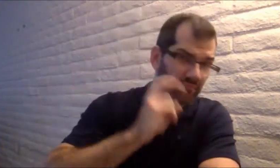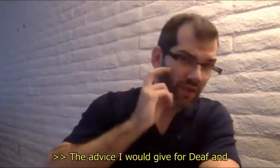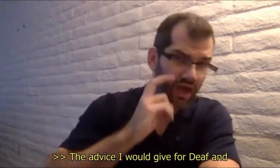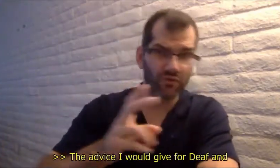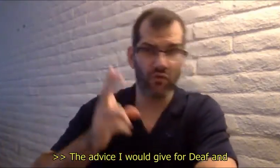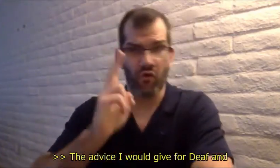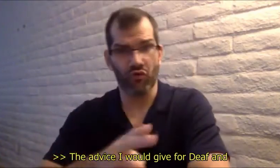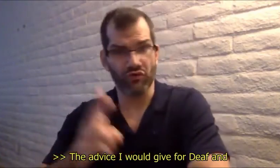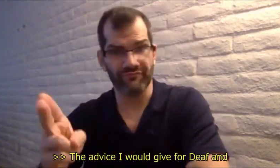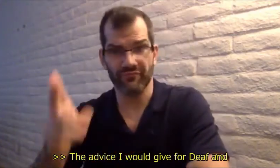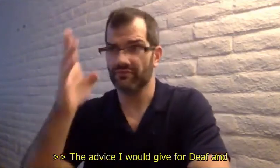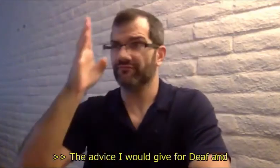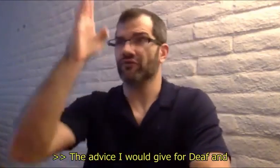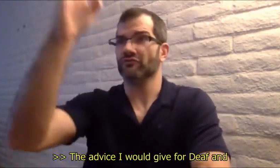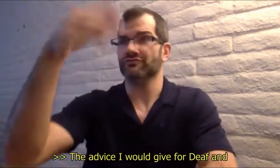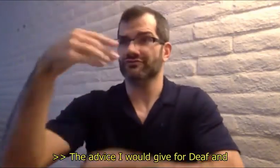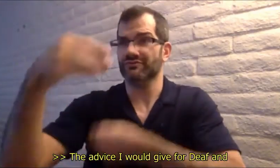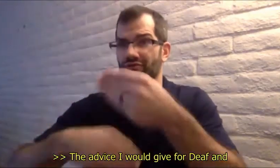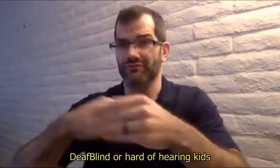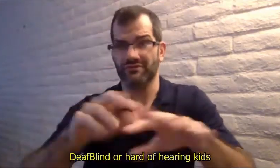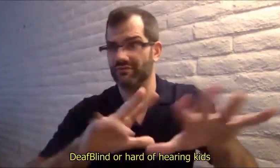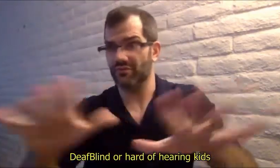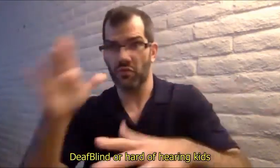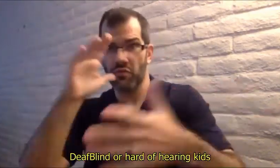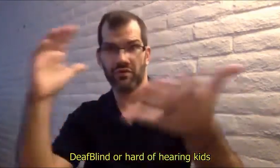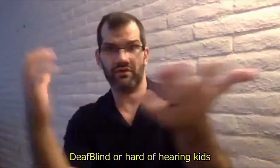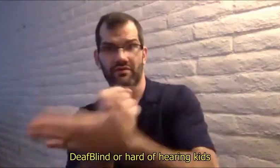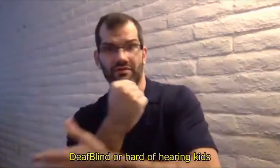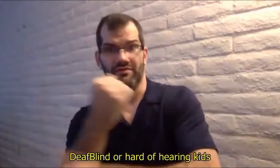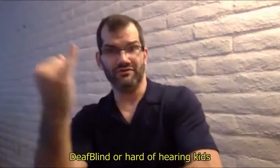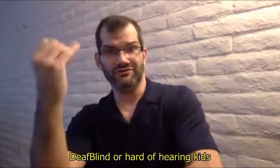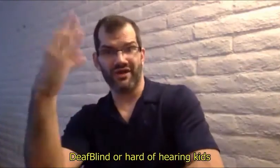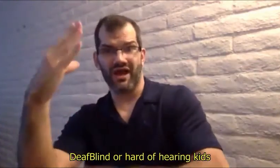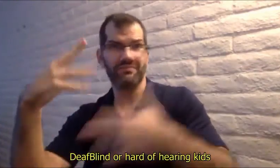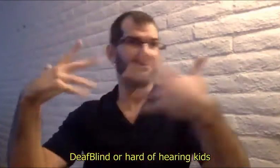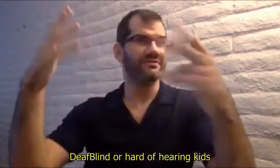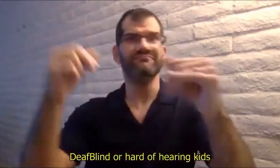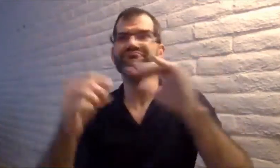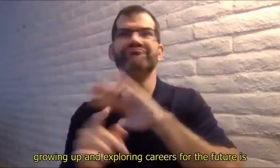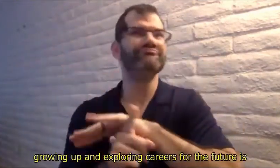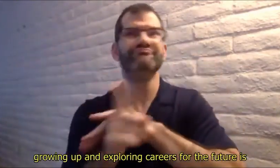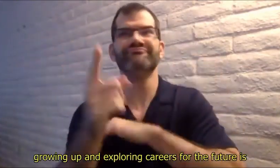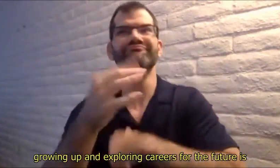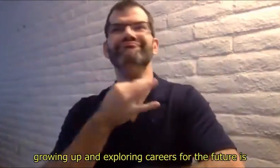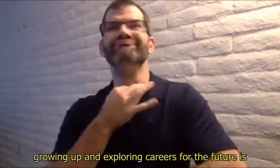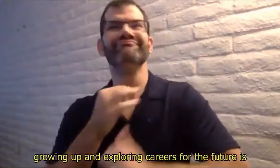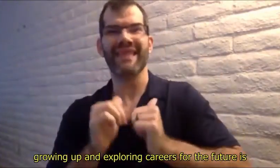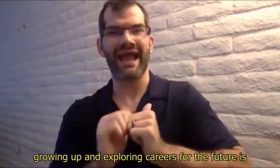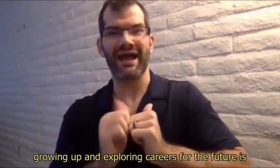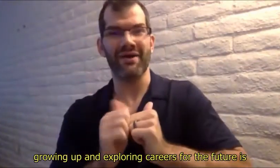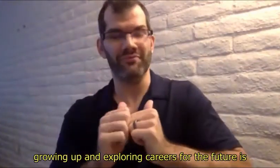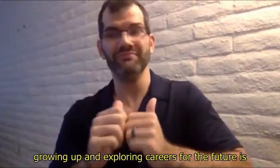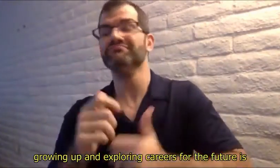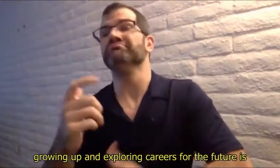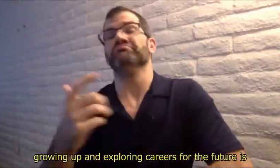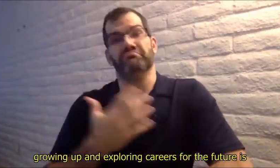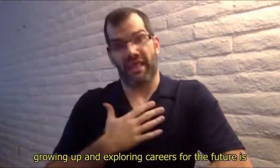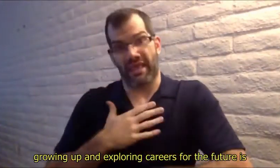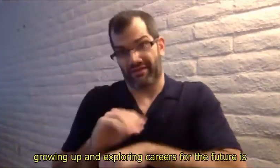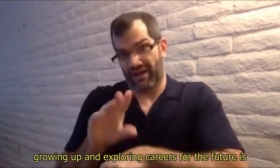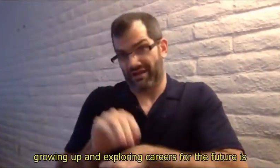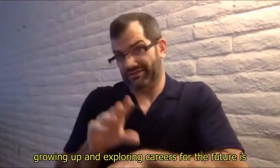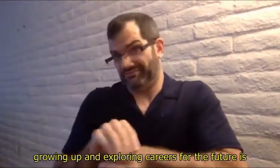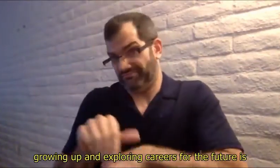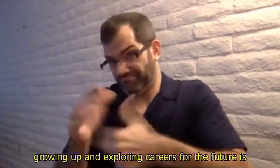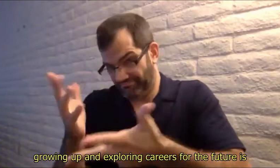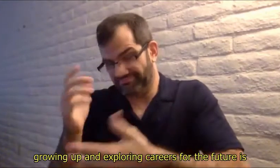The advice I would give for deaf and deaf-blind or hard of hearing kids growing up and exploring